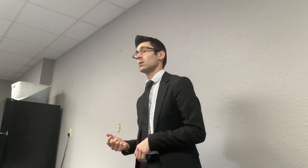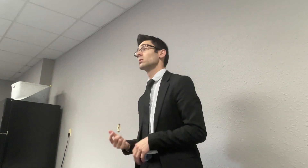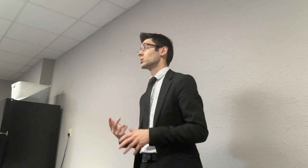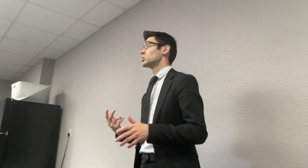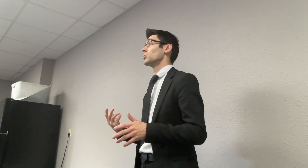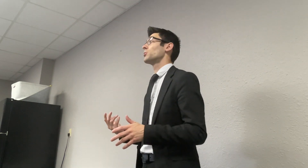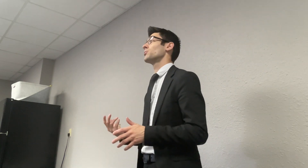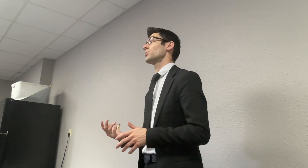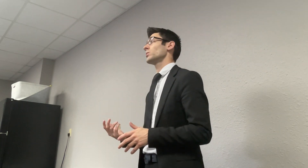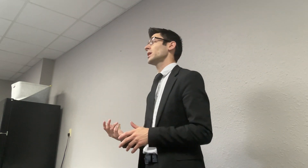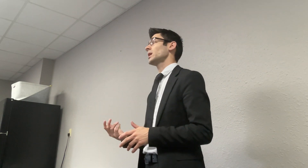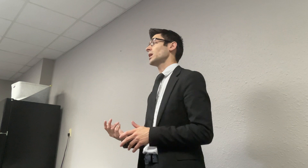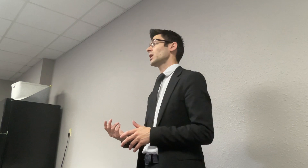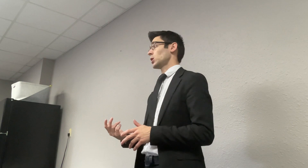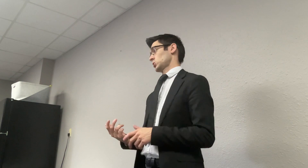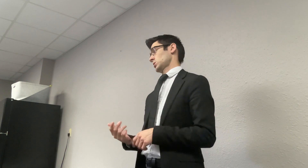Let's do 3 years ago.